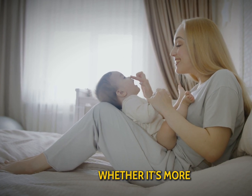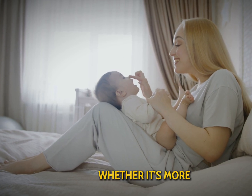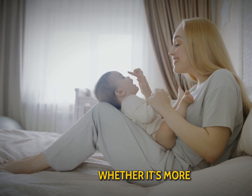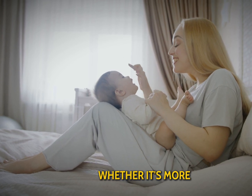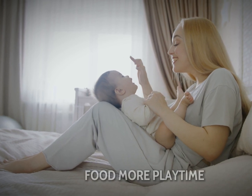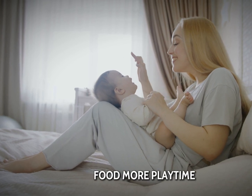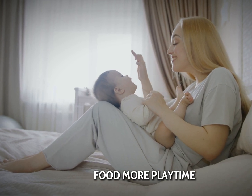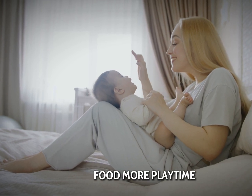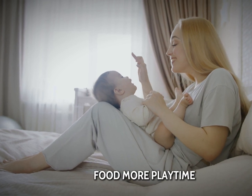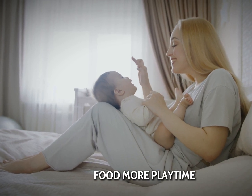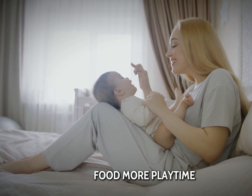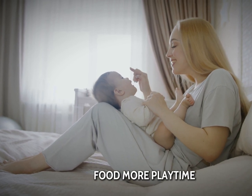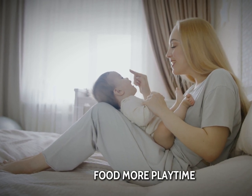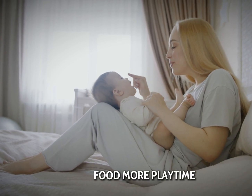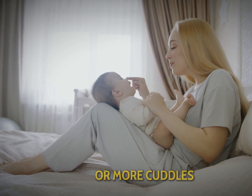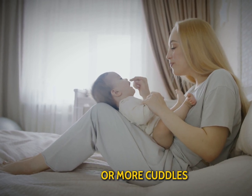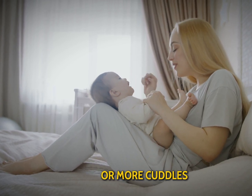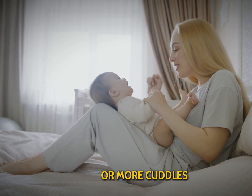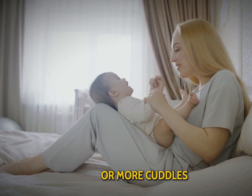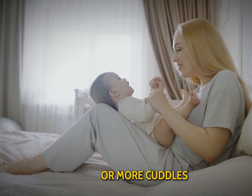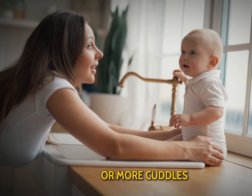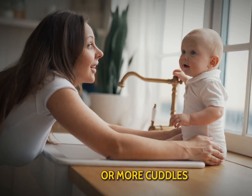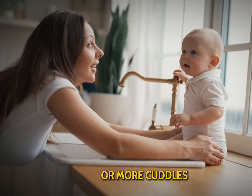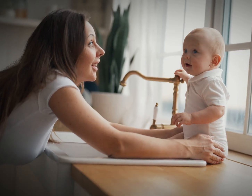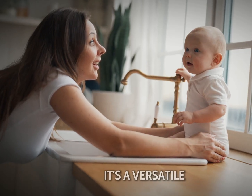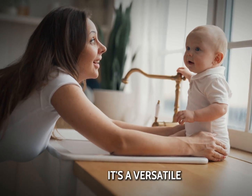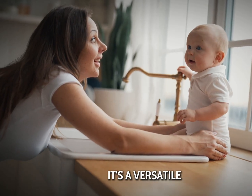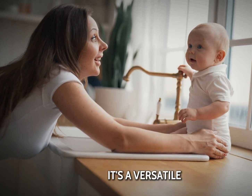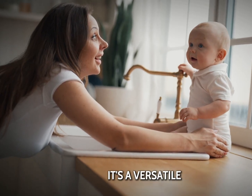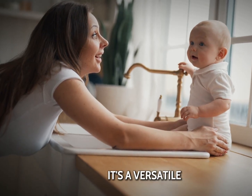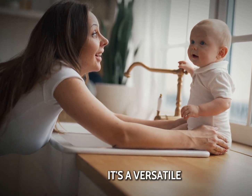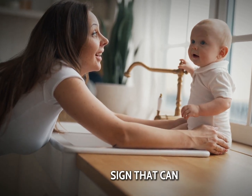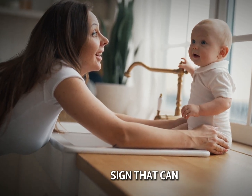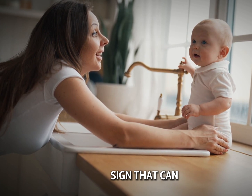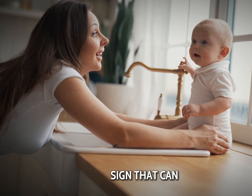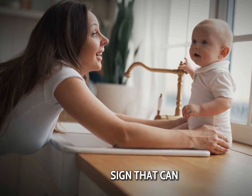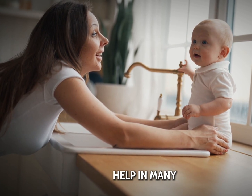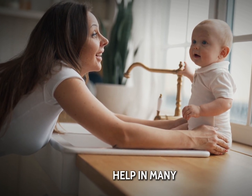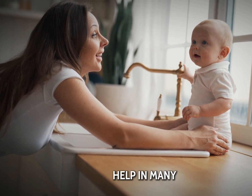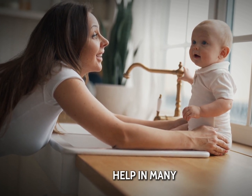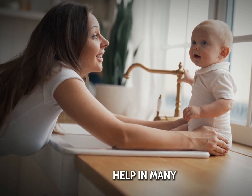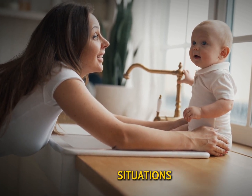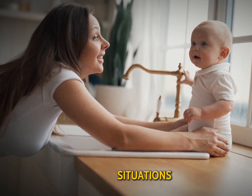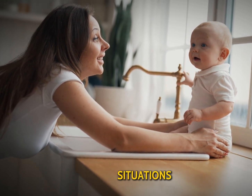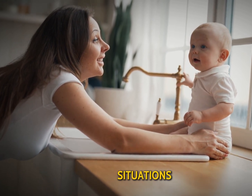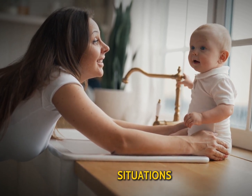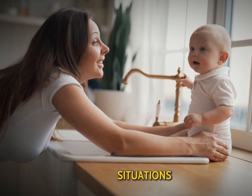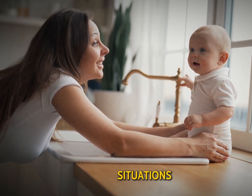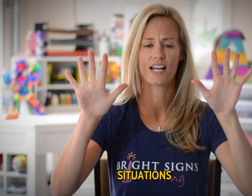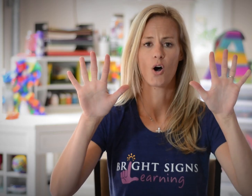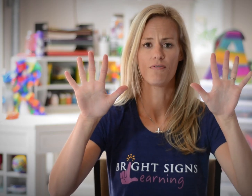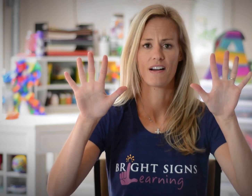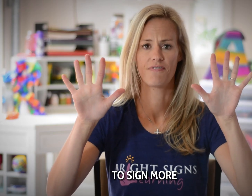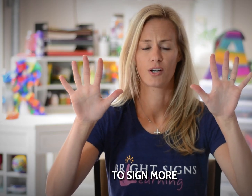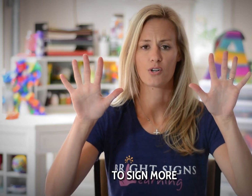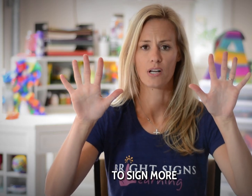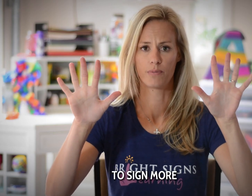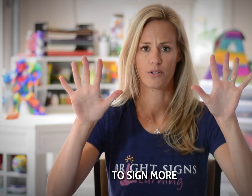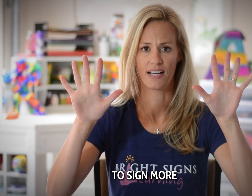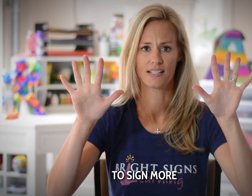more food, more playtime, or more cuddles. It's a versatile sign that can help in many situations. To sign more, you